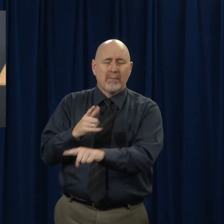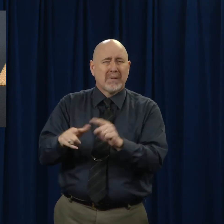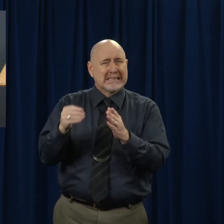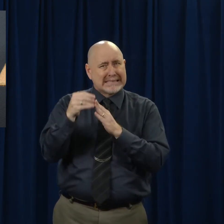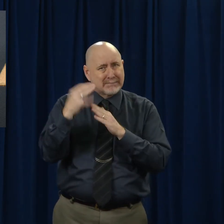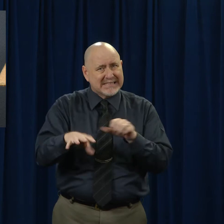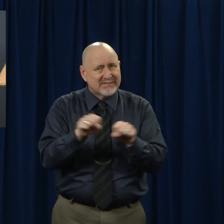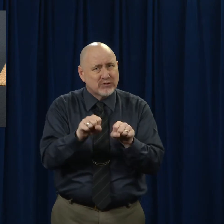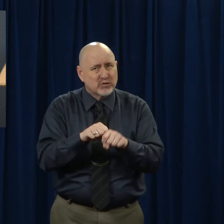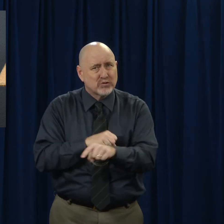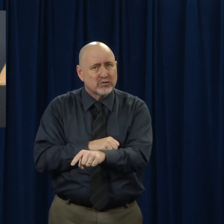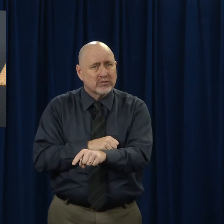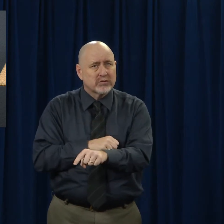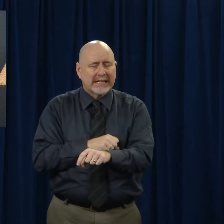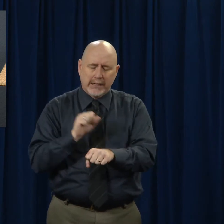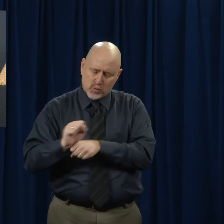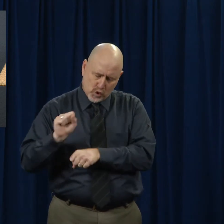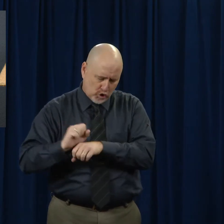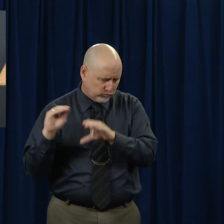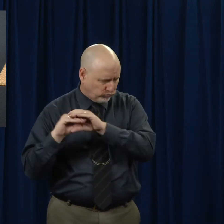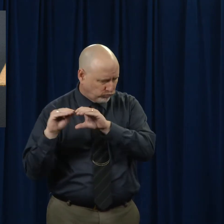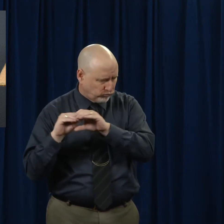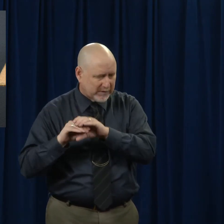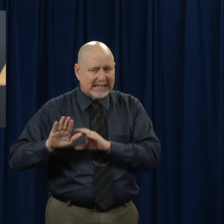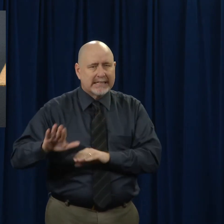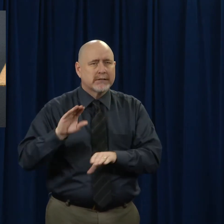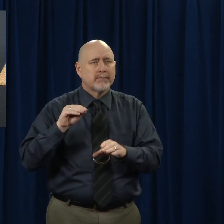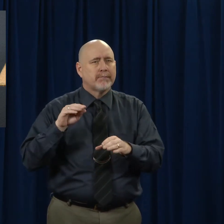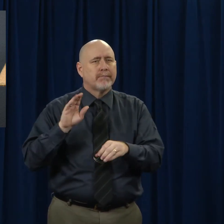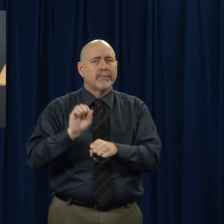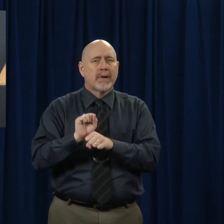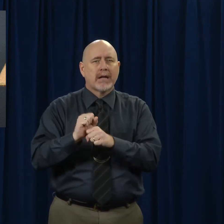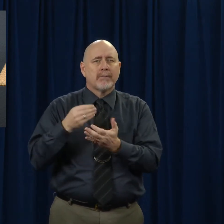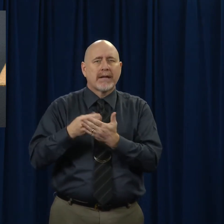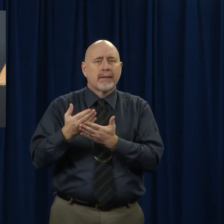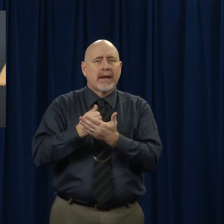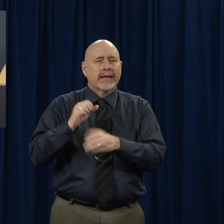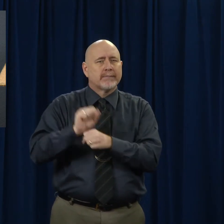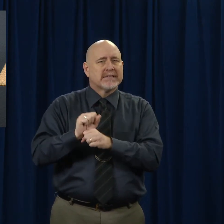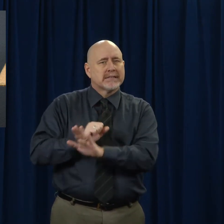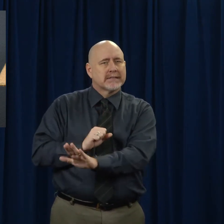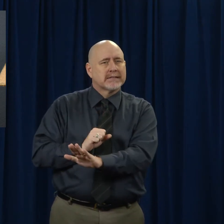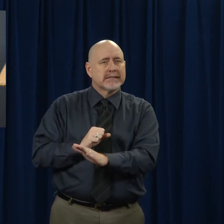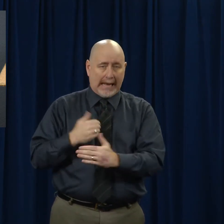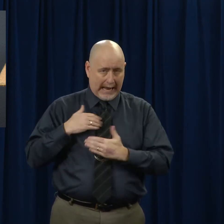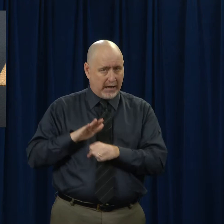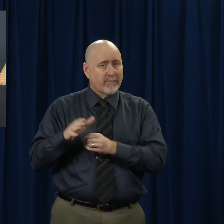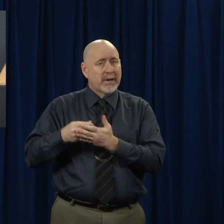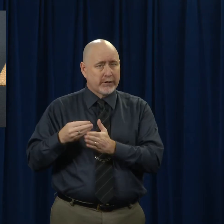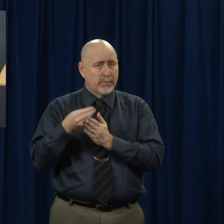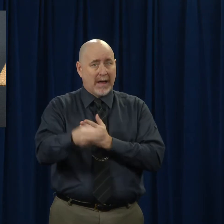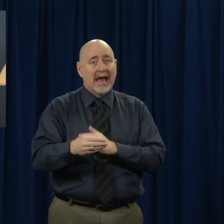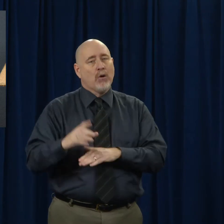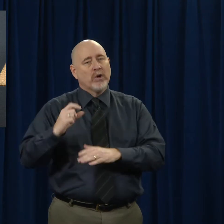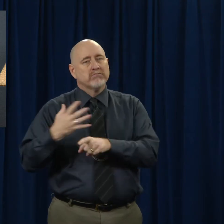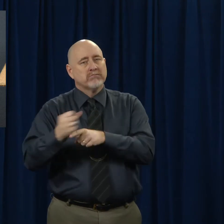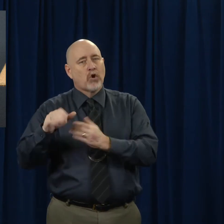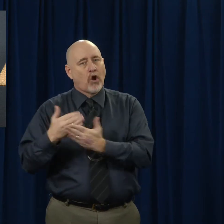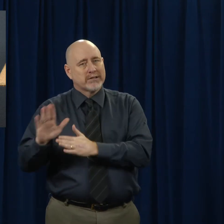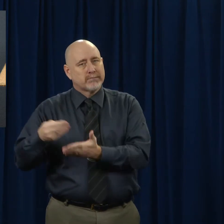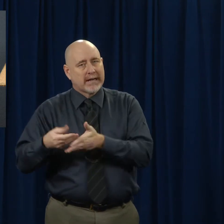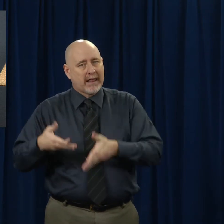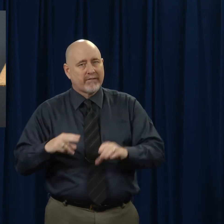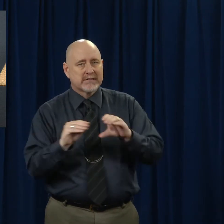very expensive. He had worked in his little money-making venture, and he had the money to buy them. It would take all of his